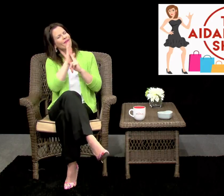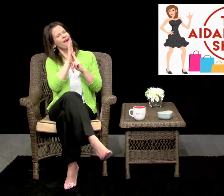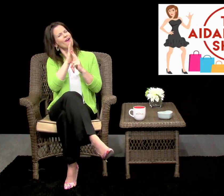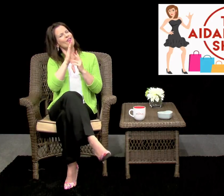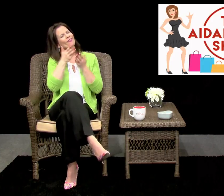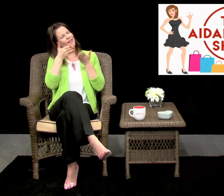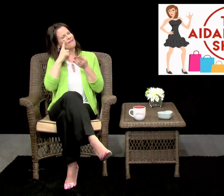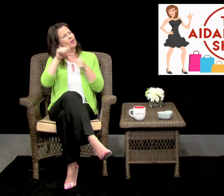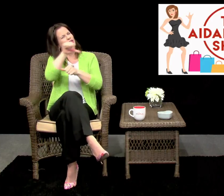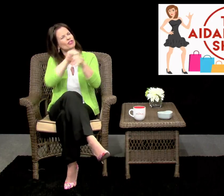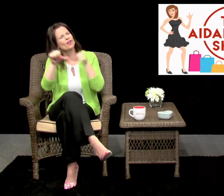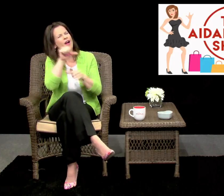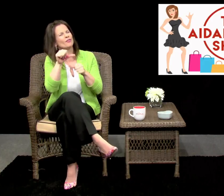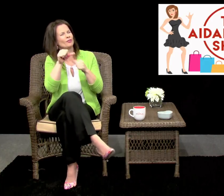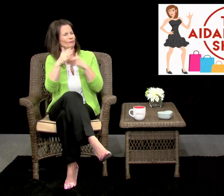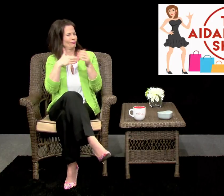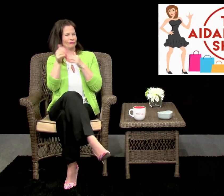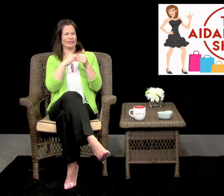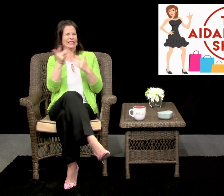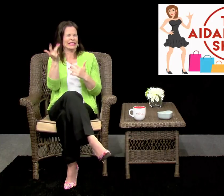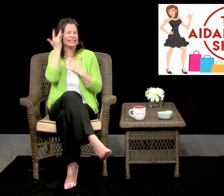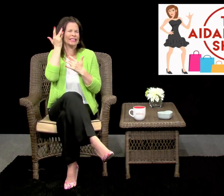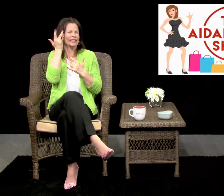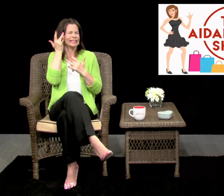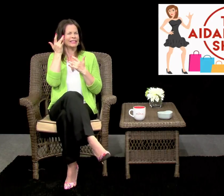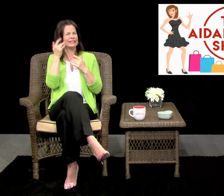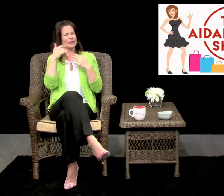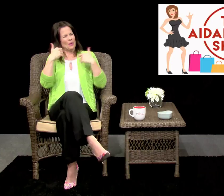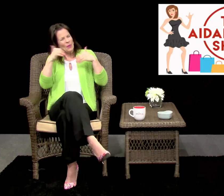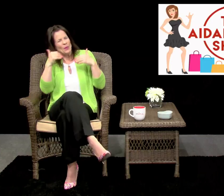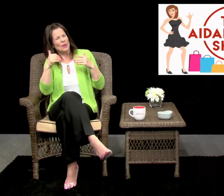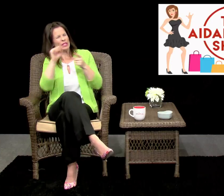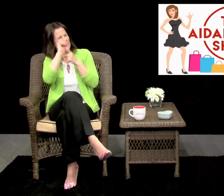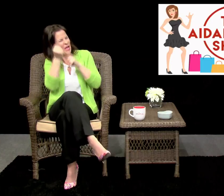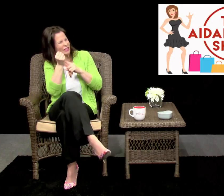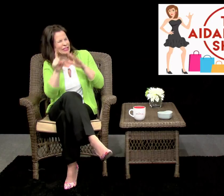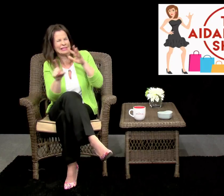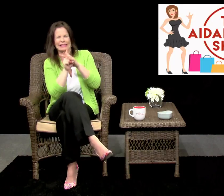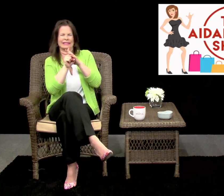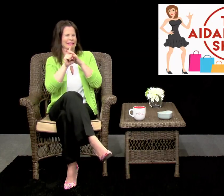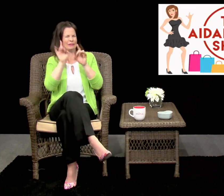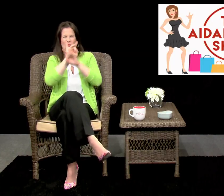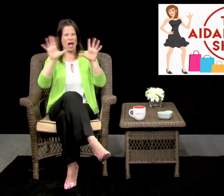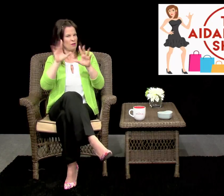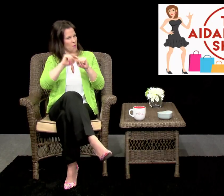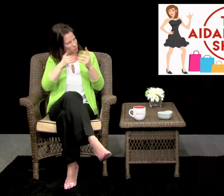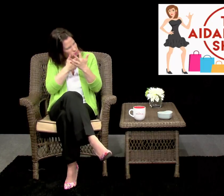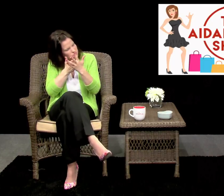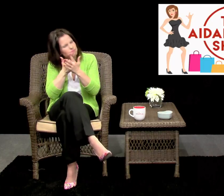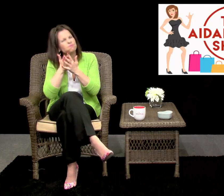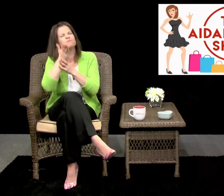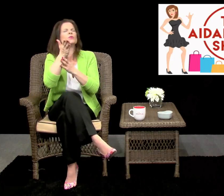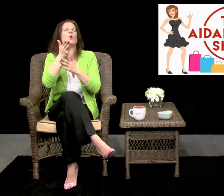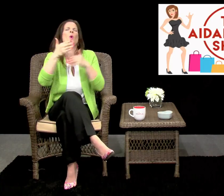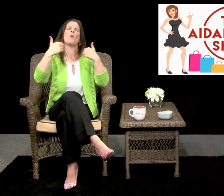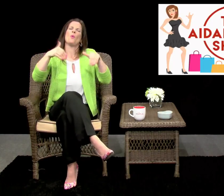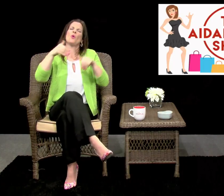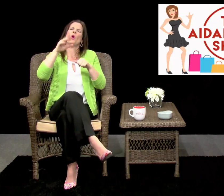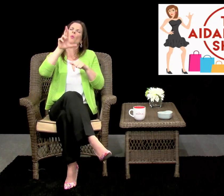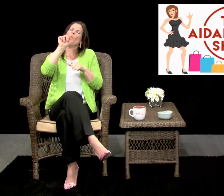I do want to share this with you and their relationship together. It was a special situation because one of the